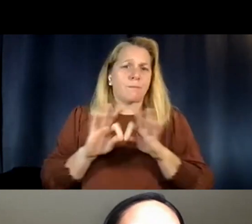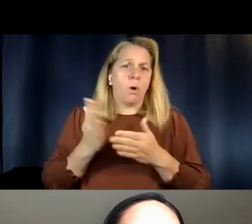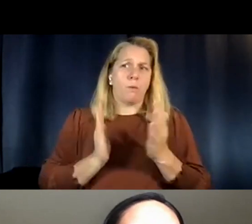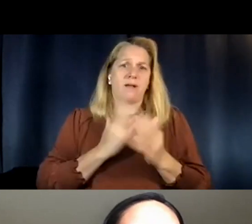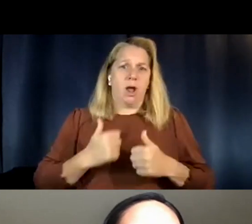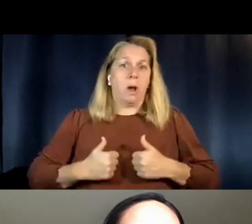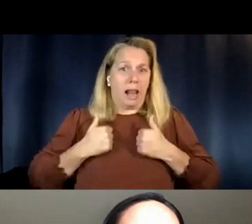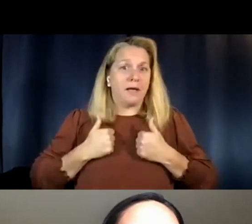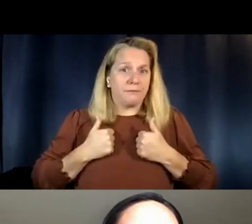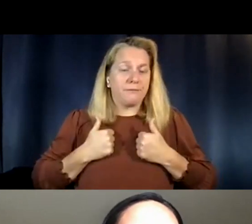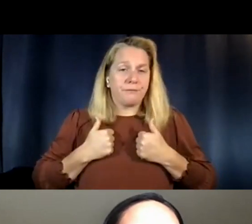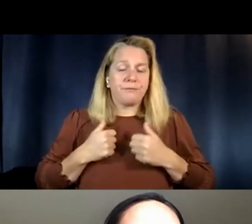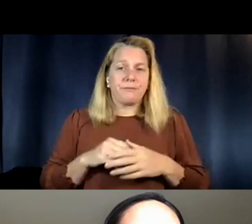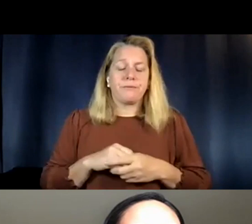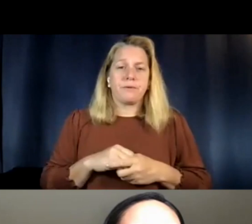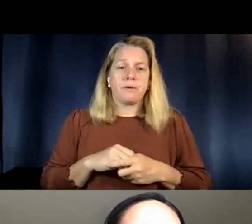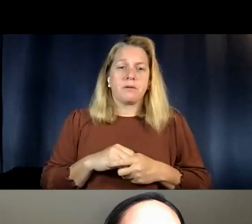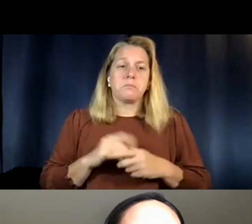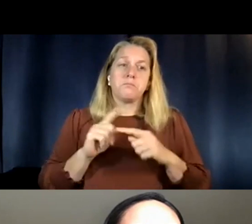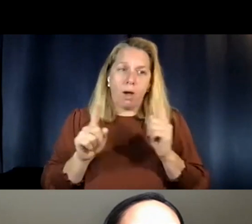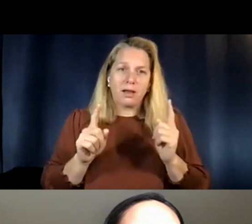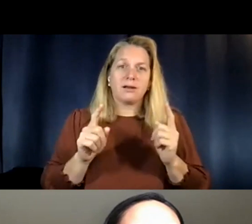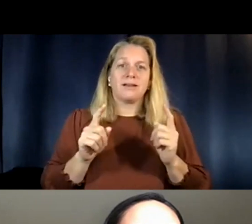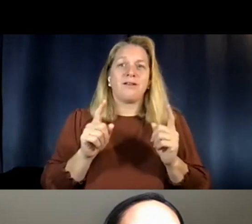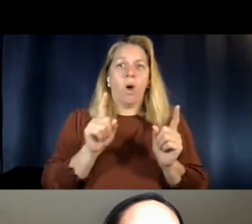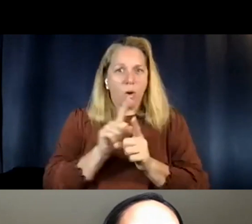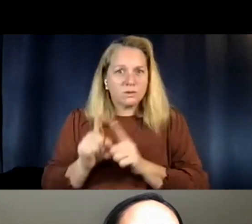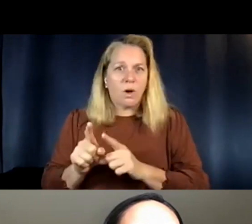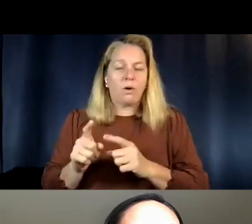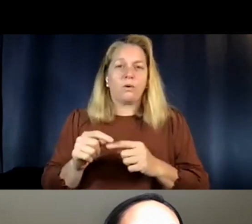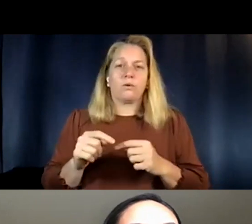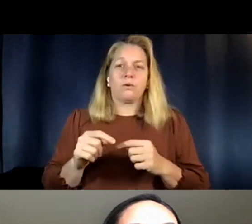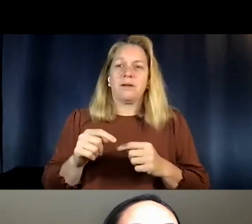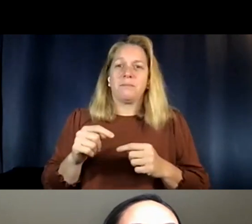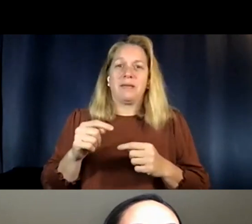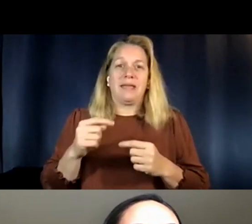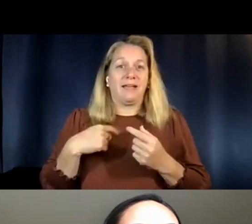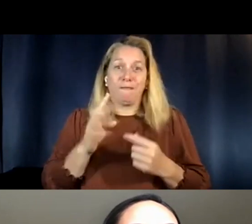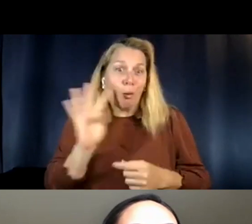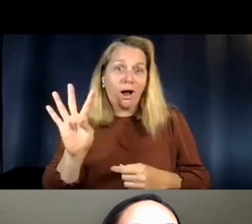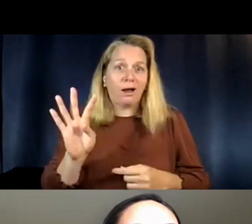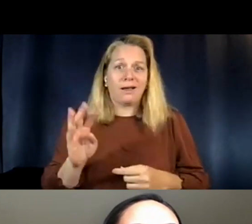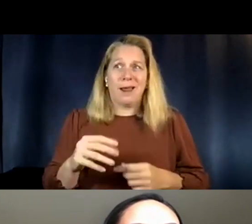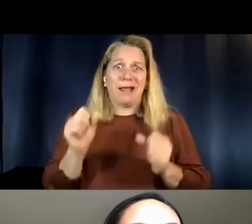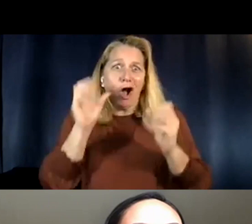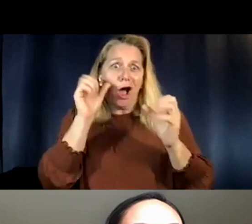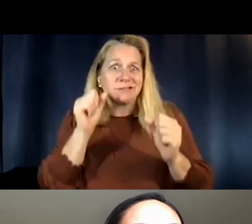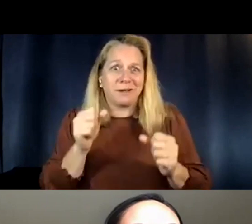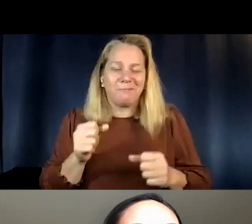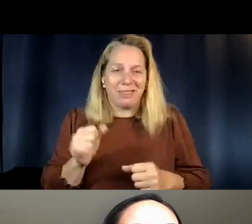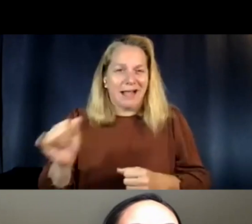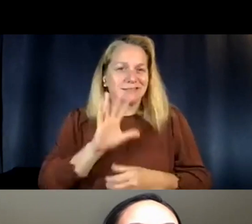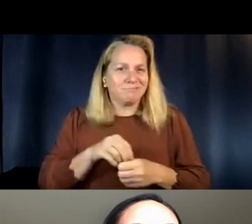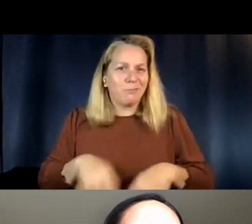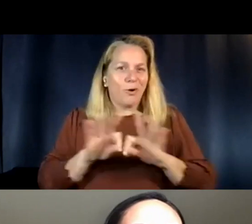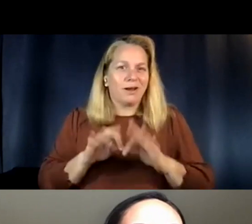but so is being 4 and awesome. My son loves to read books and